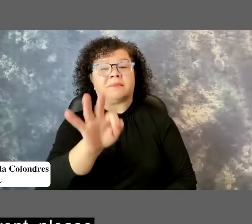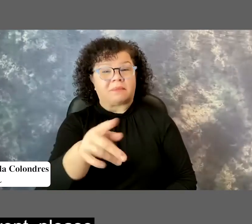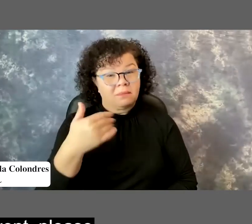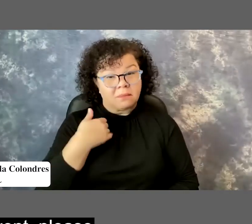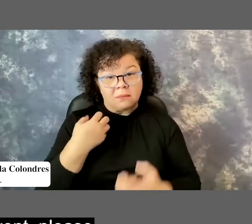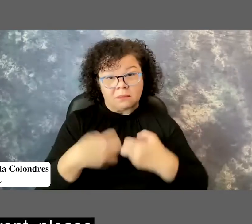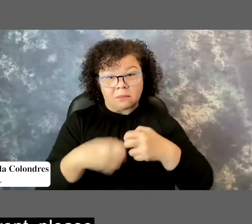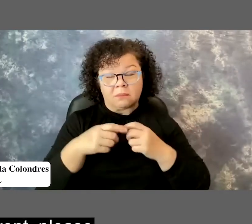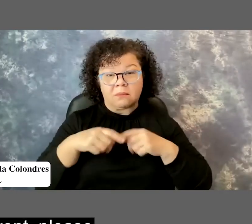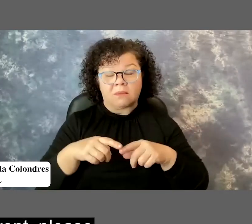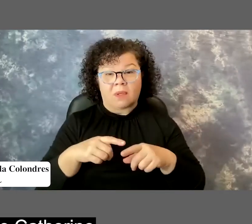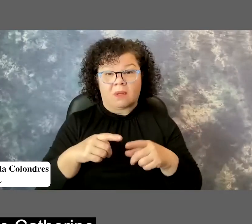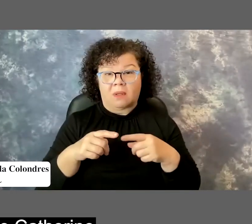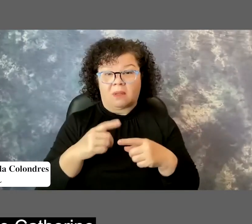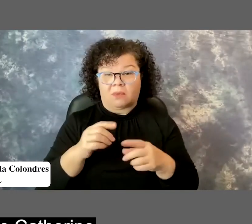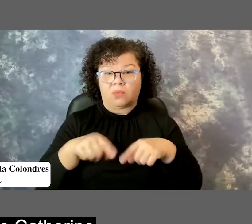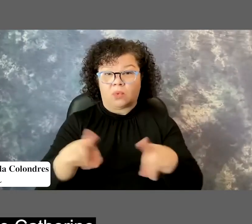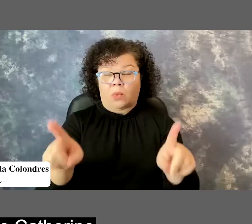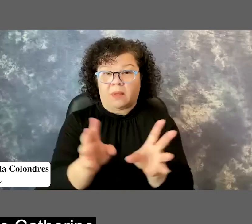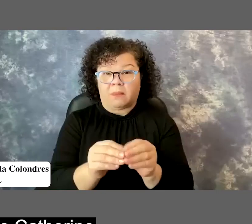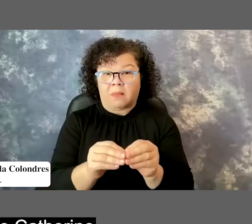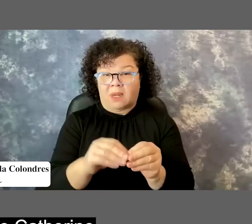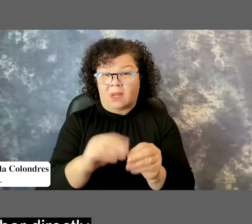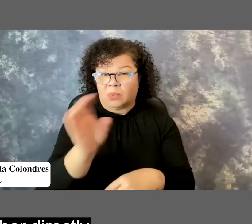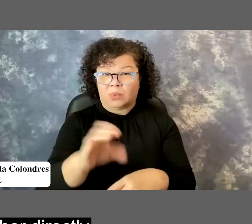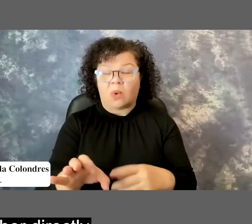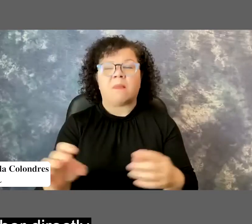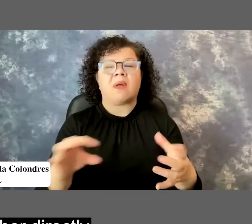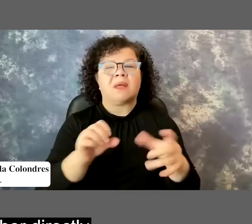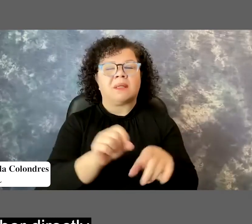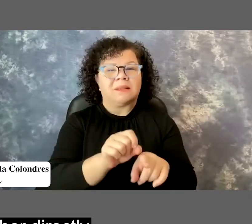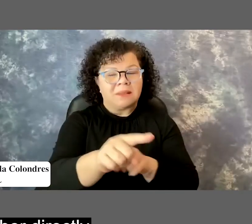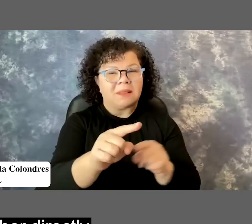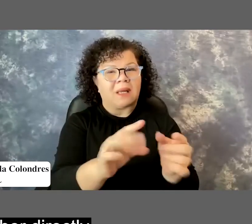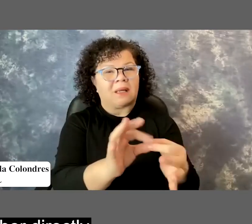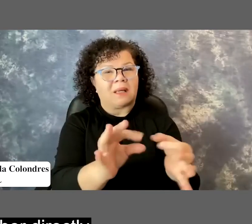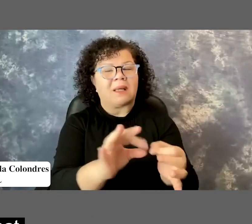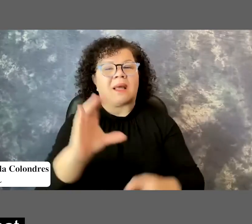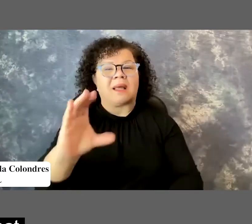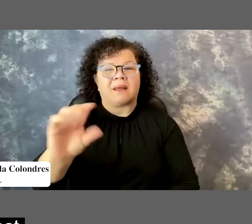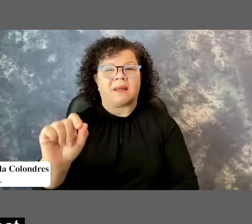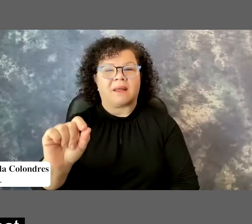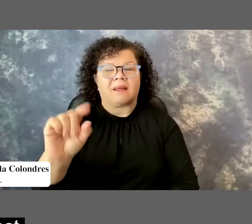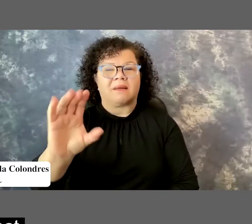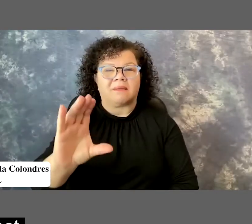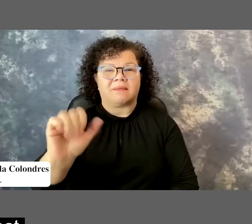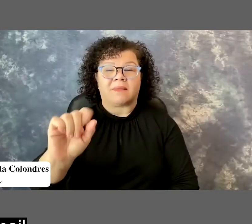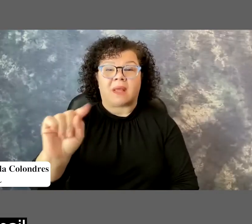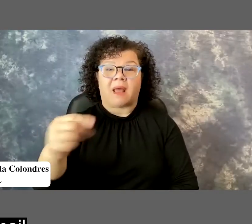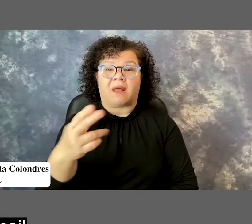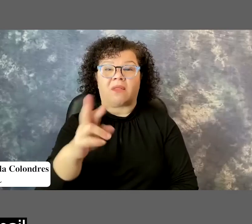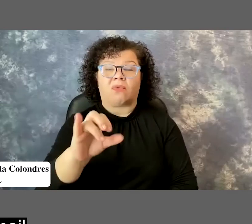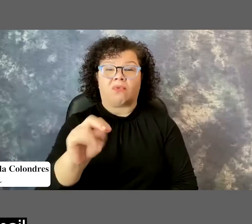Zoom during the event, please feel free to message Catherine by reaching out to her directly or in the